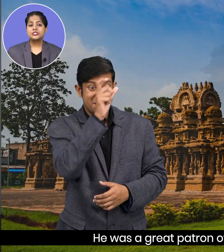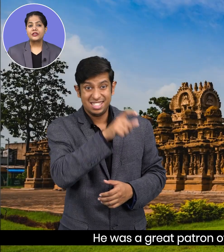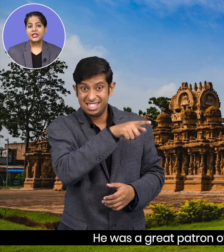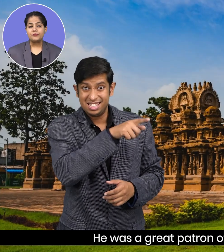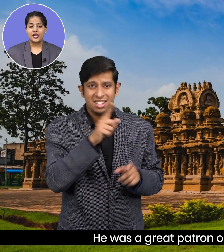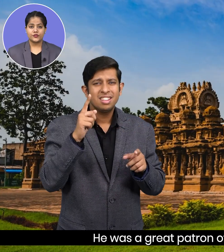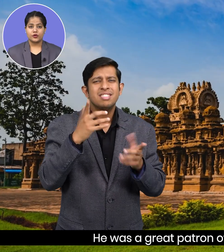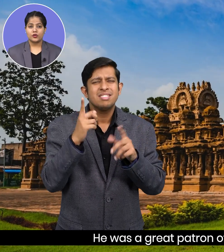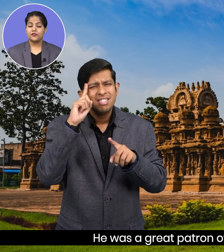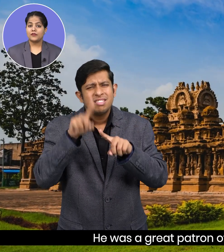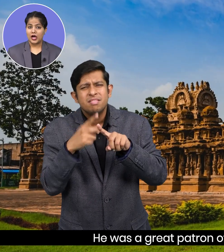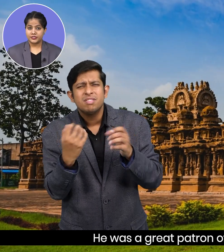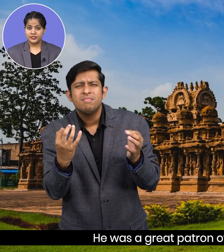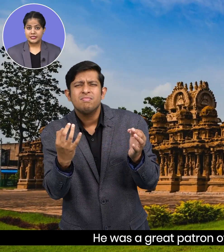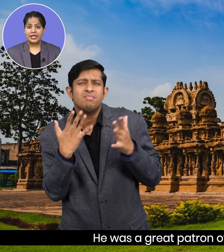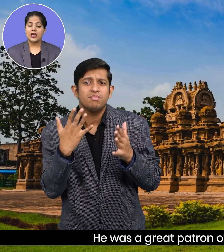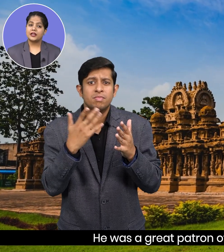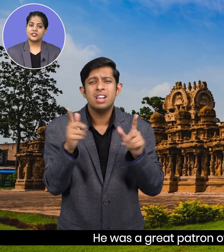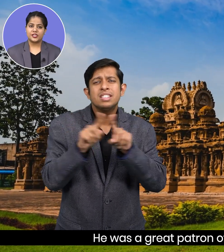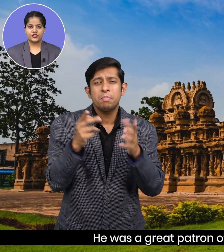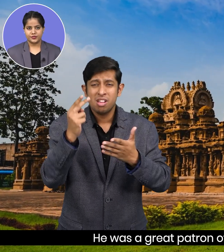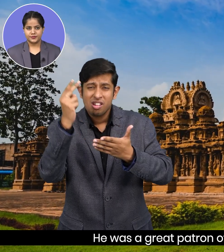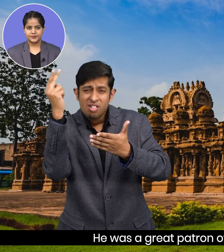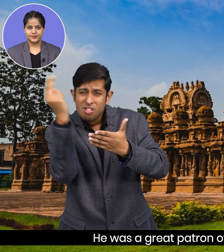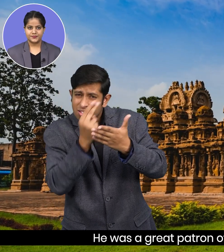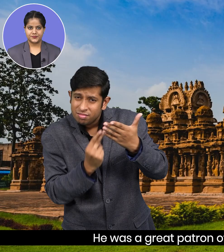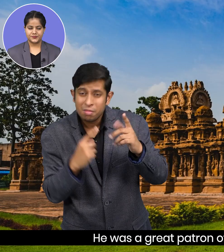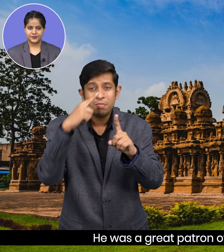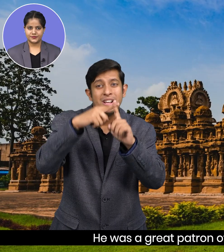He was a great patron of art and architecture.